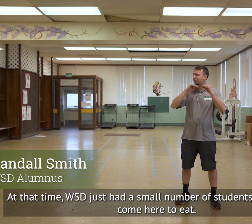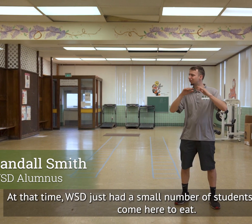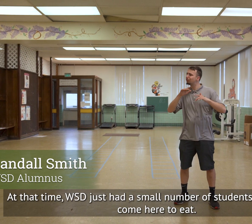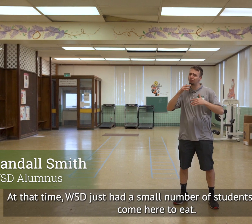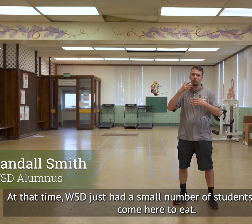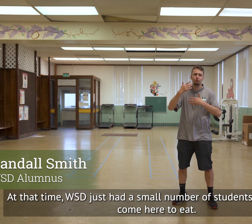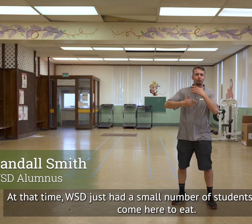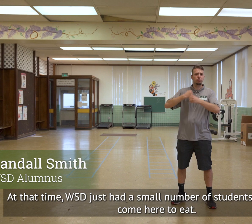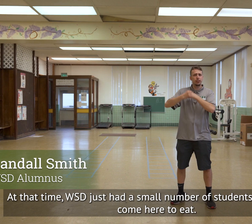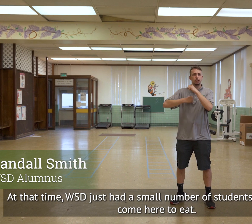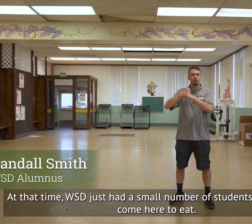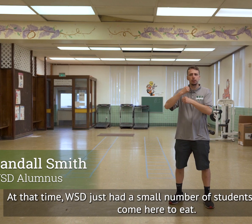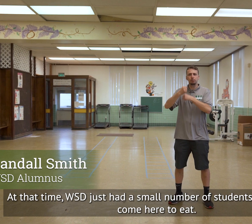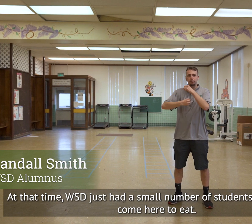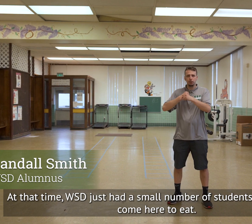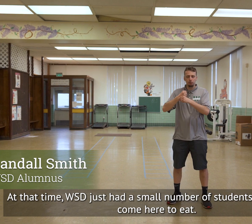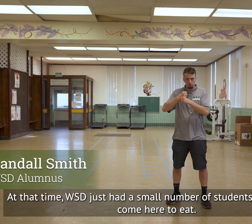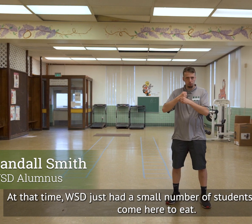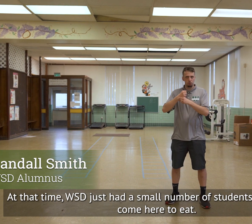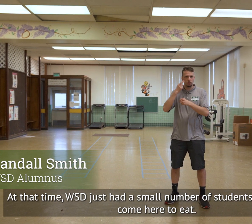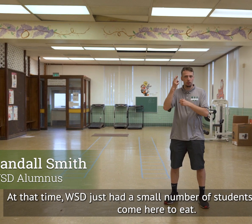of students who would come here to eat.